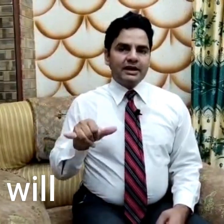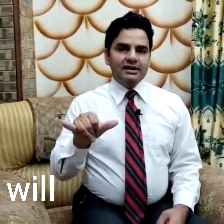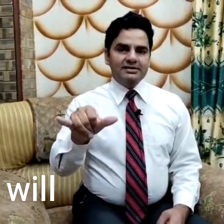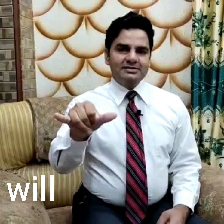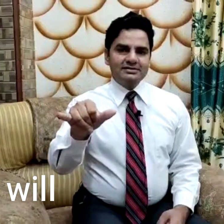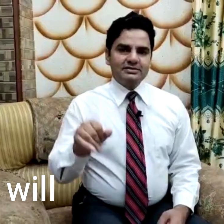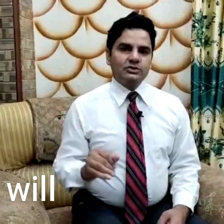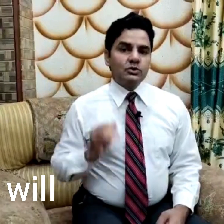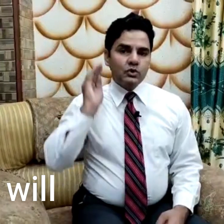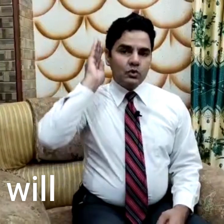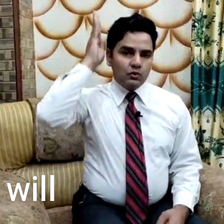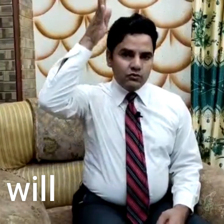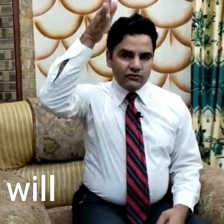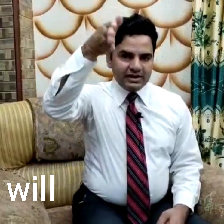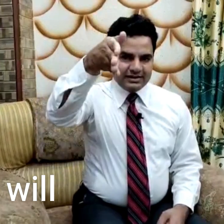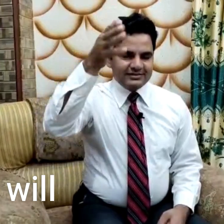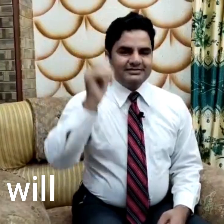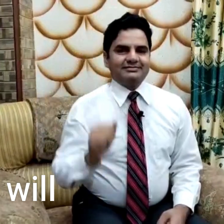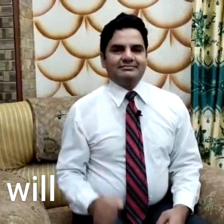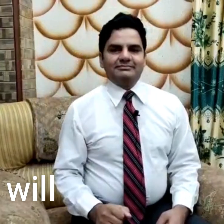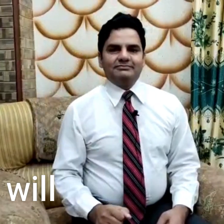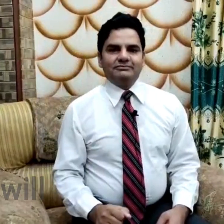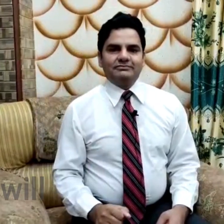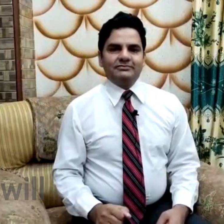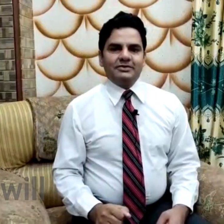they well,